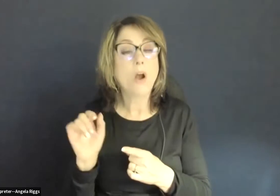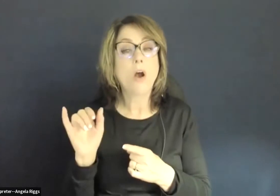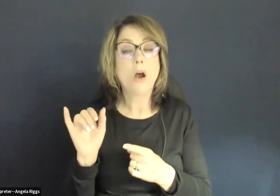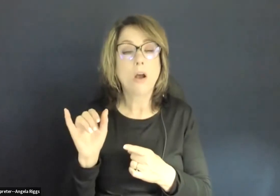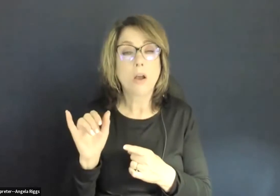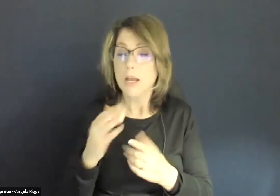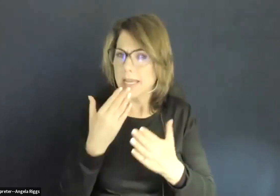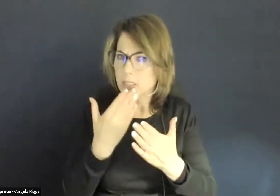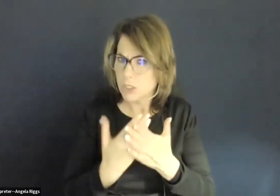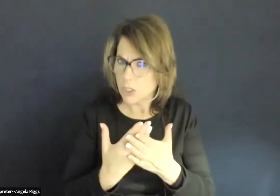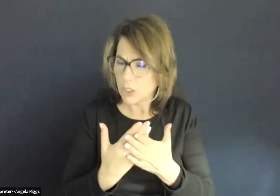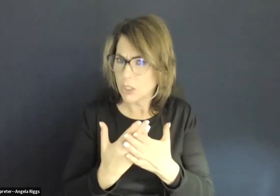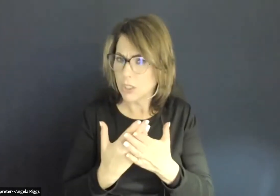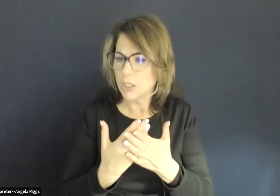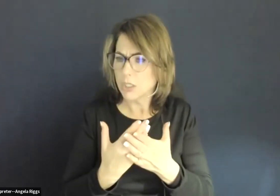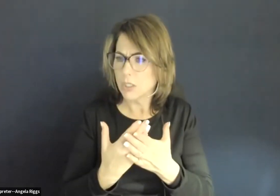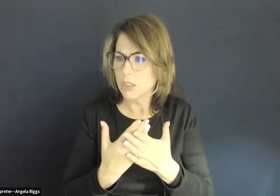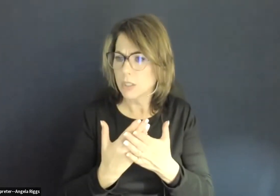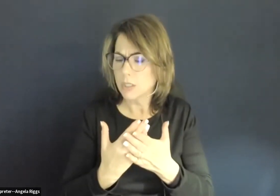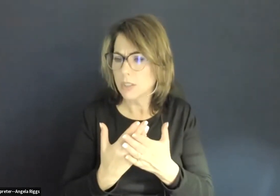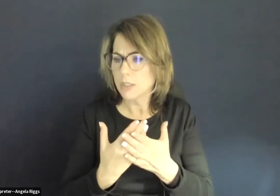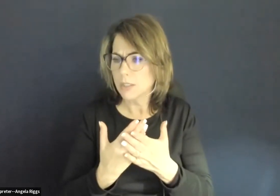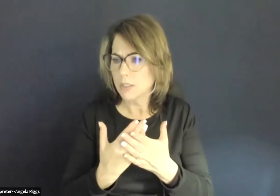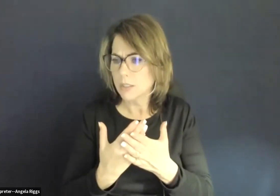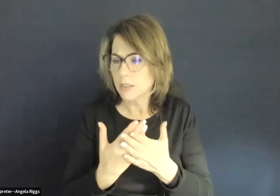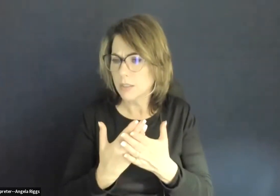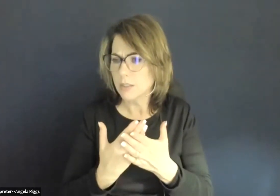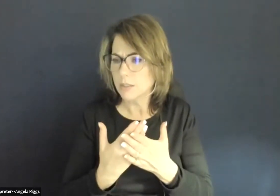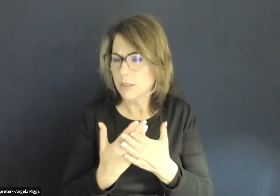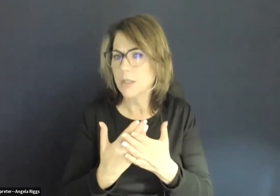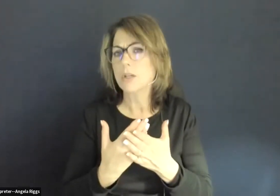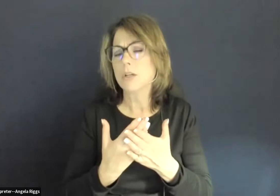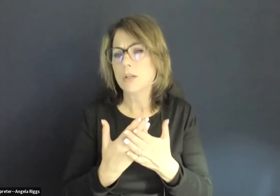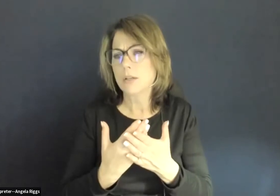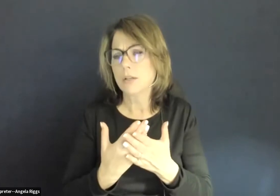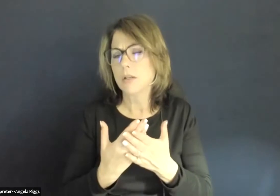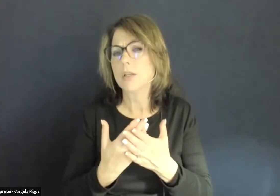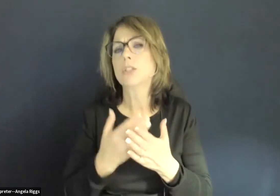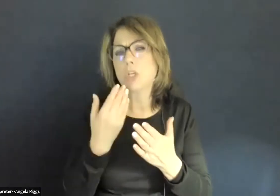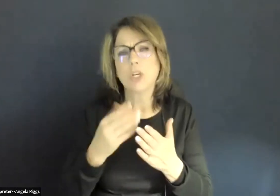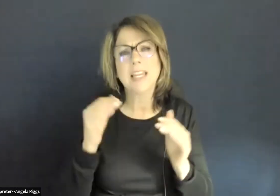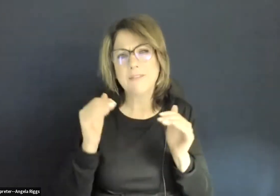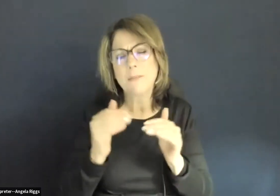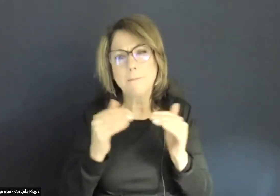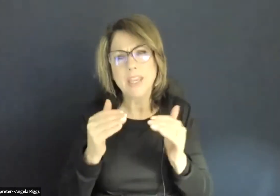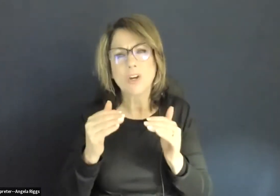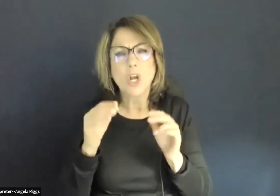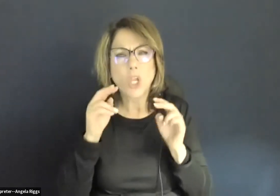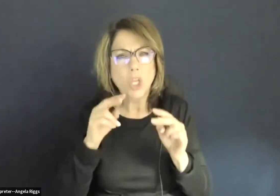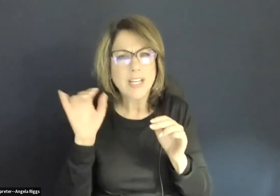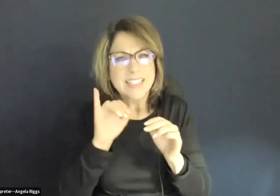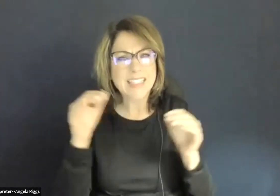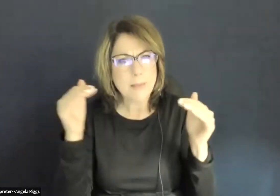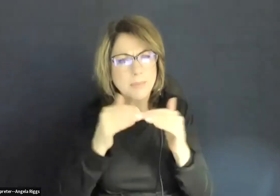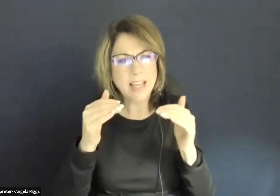is good to have what you're experiencing look at things from the same level. Peers see things differently